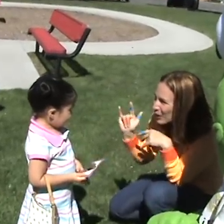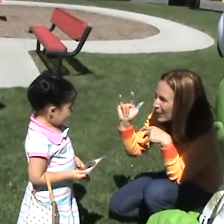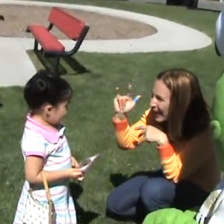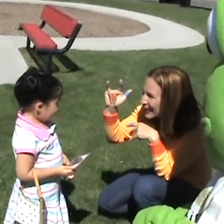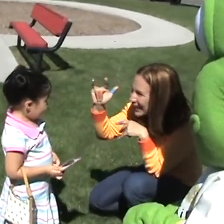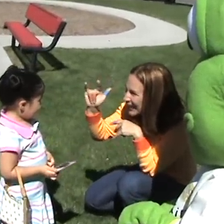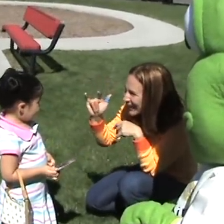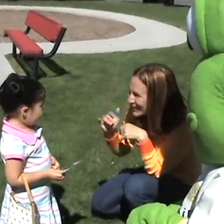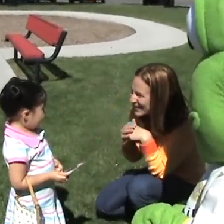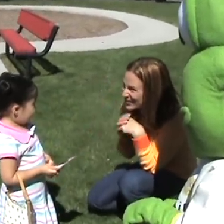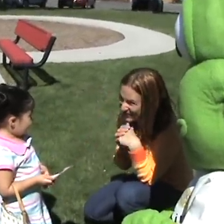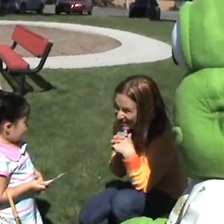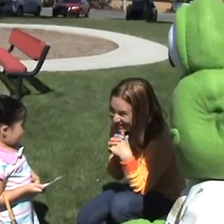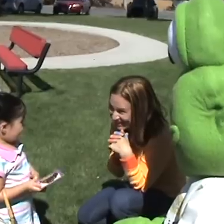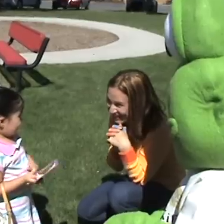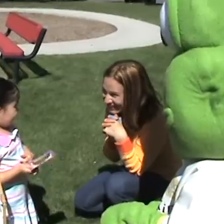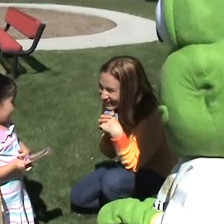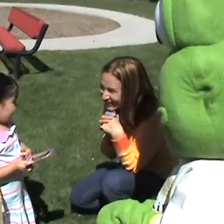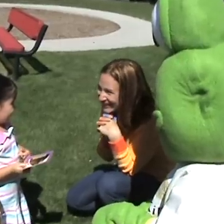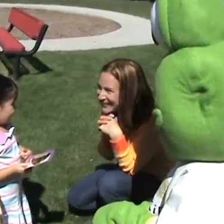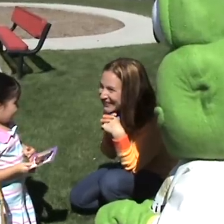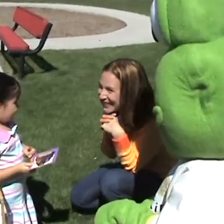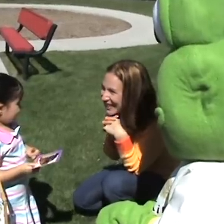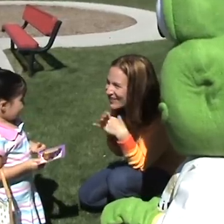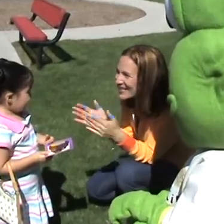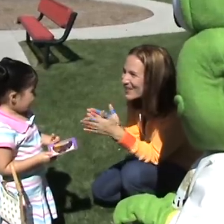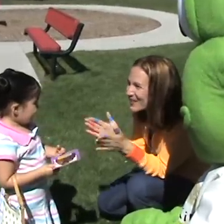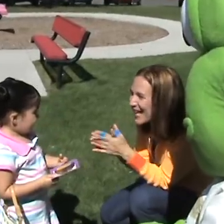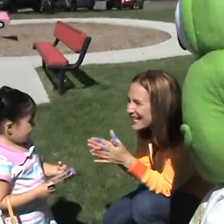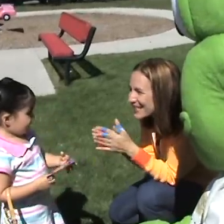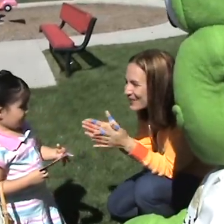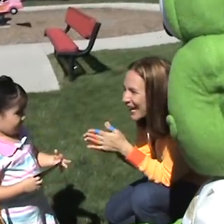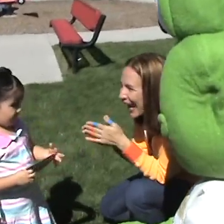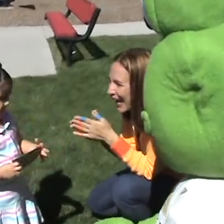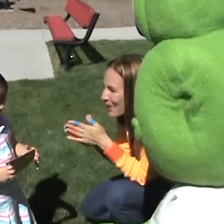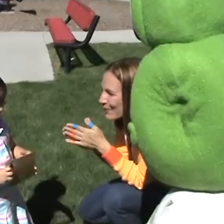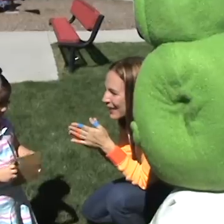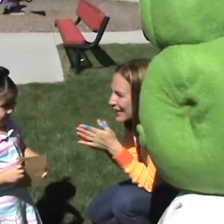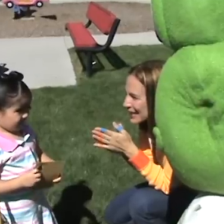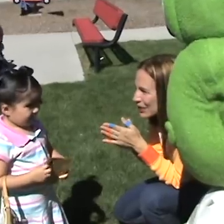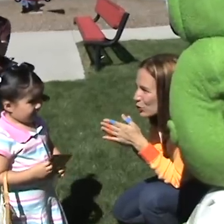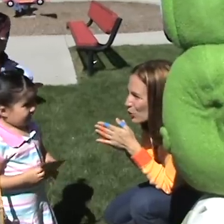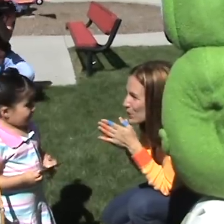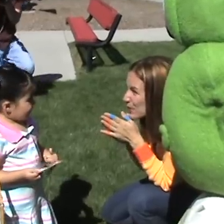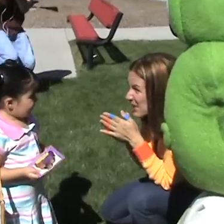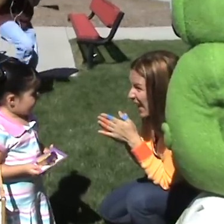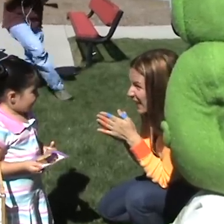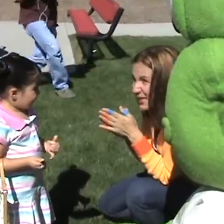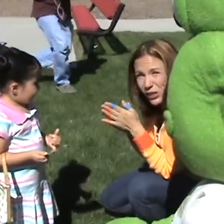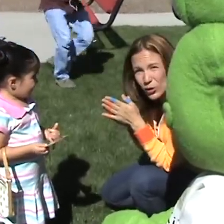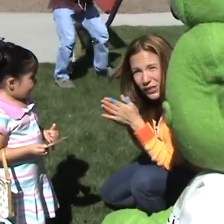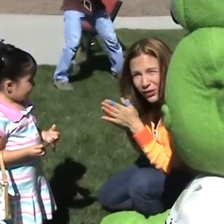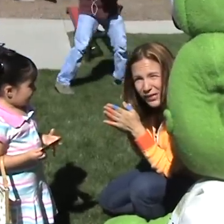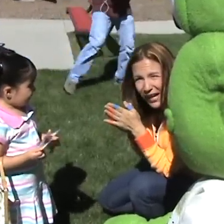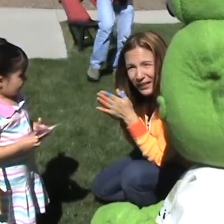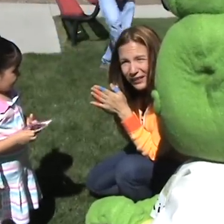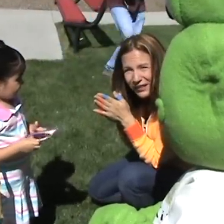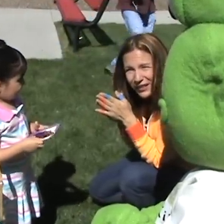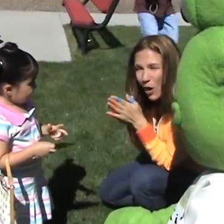airplane? Was it fun? Good. I'm so glad that you came. Mm. Did you show them some signs? Did you guys already sign? Not yet.